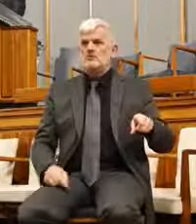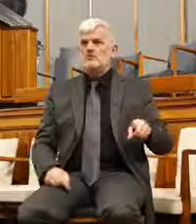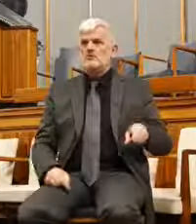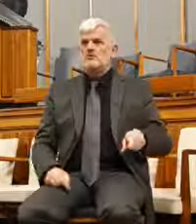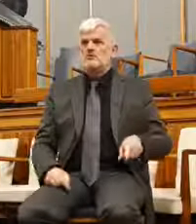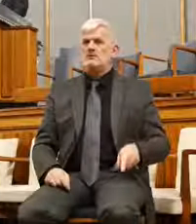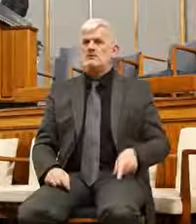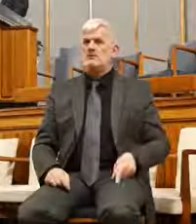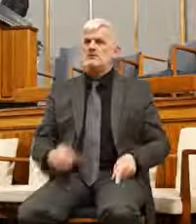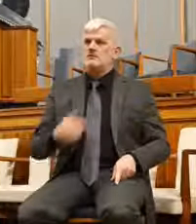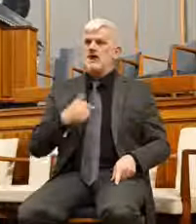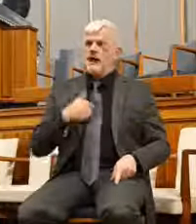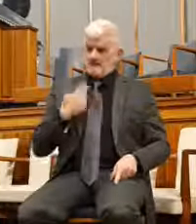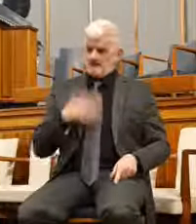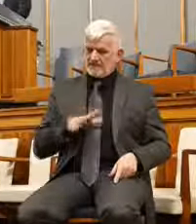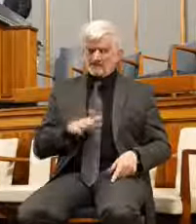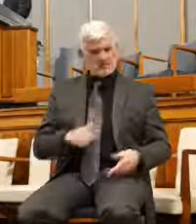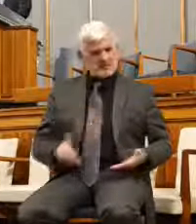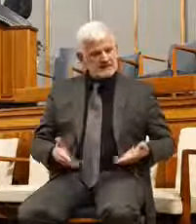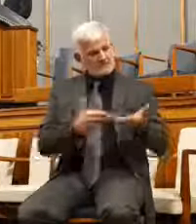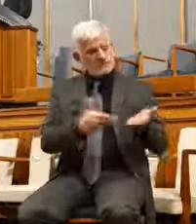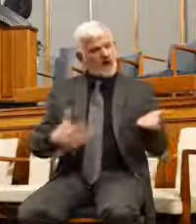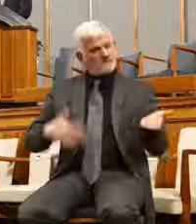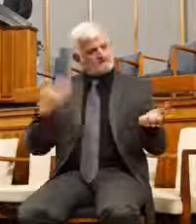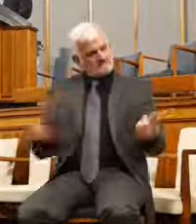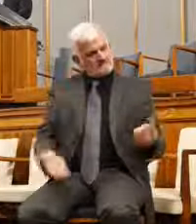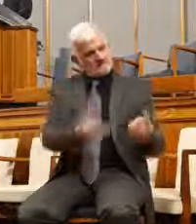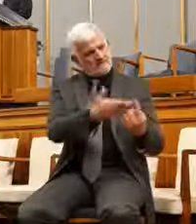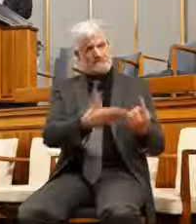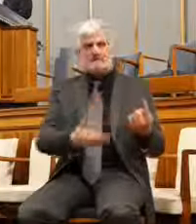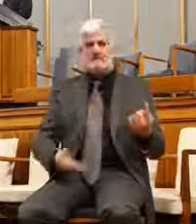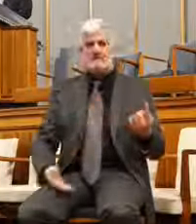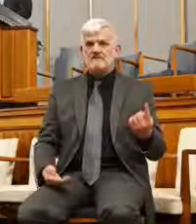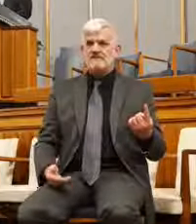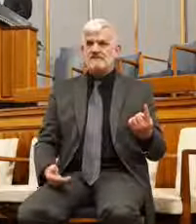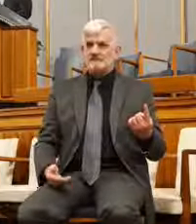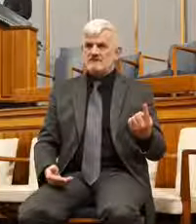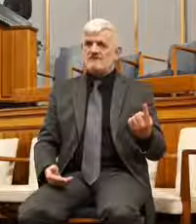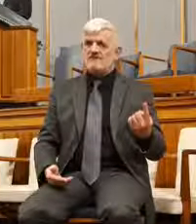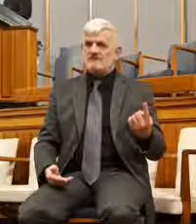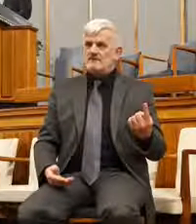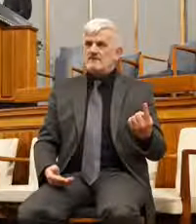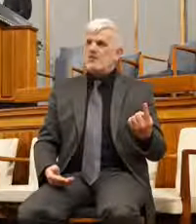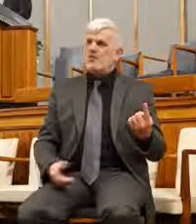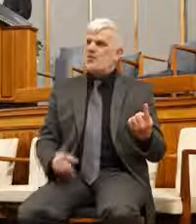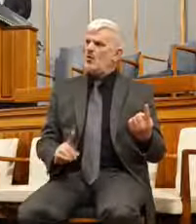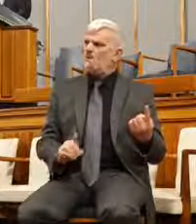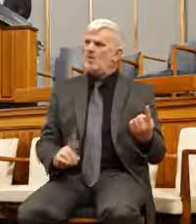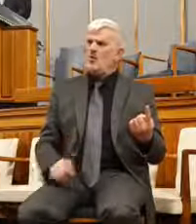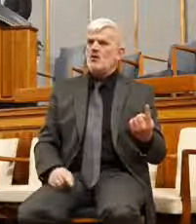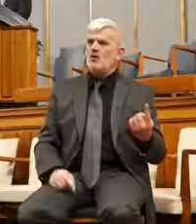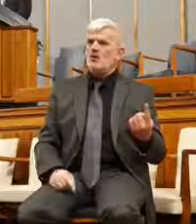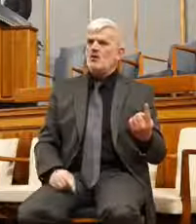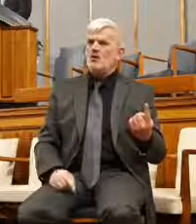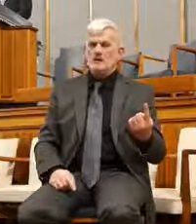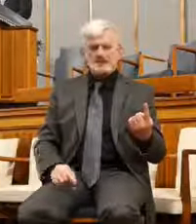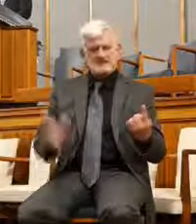set you here. I have given you life for an ultimate spiritual purpose. You are